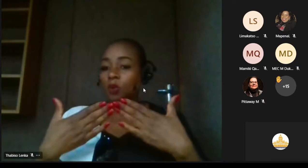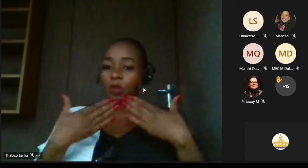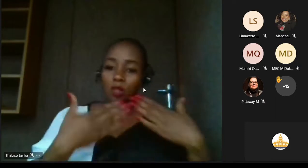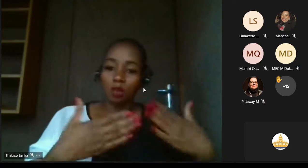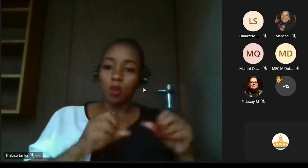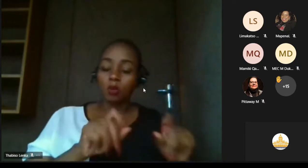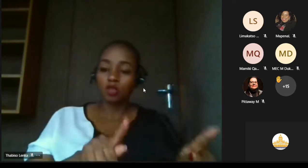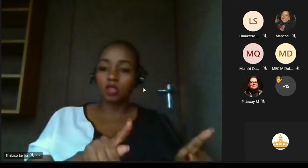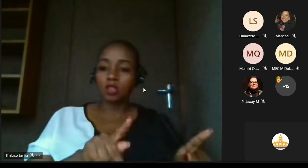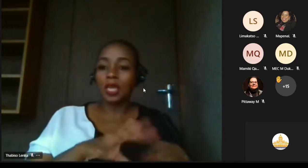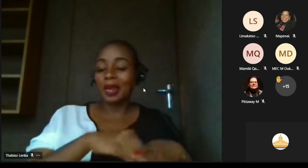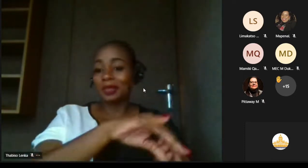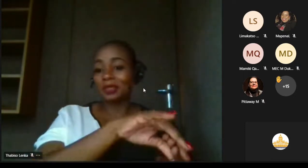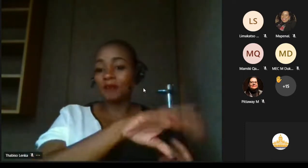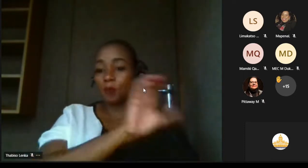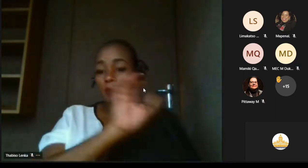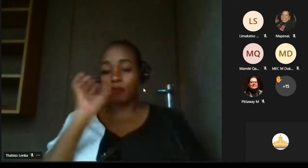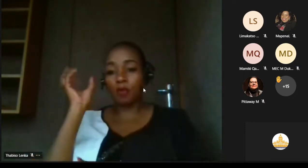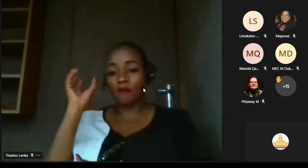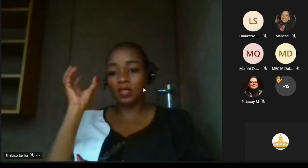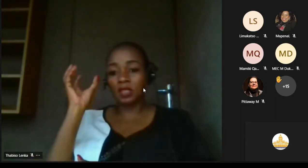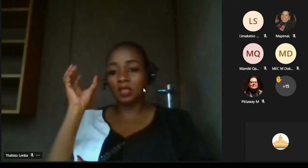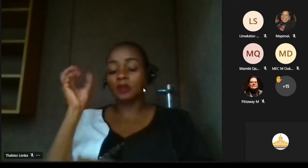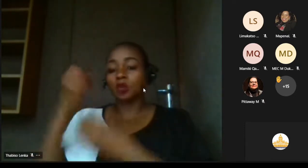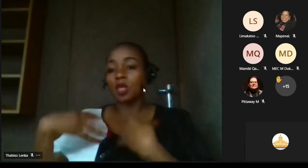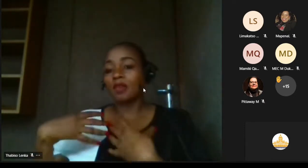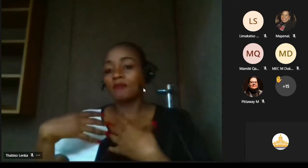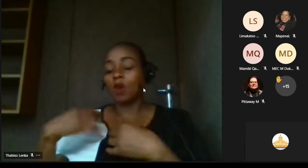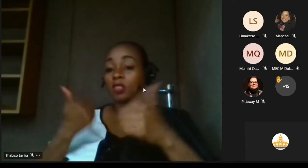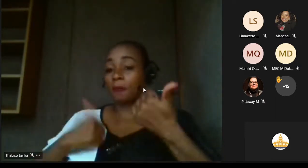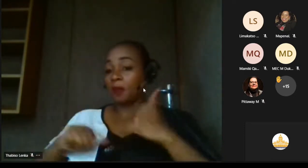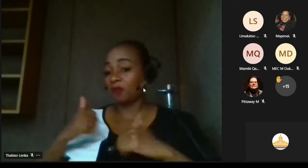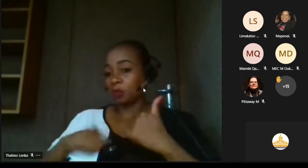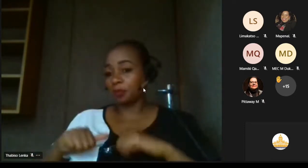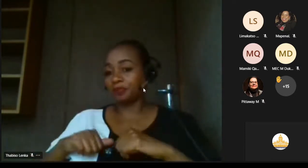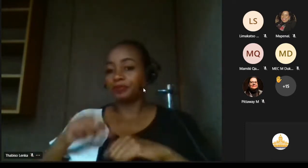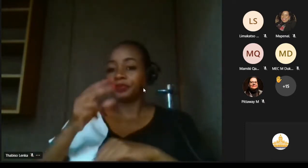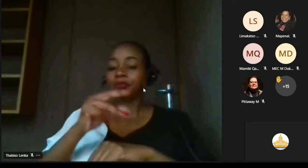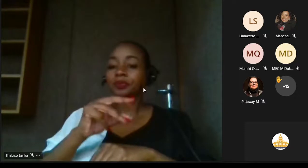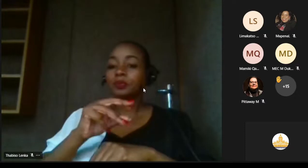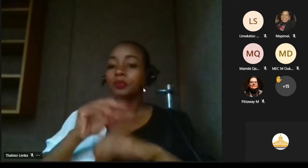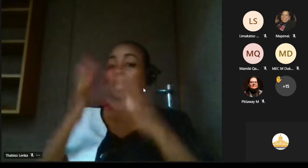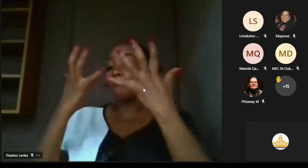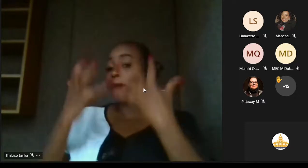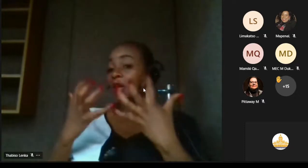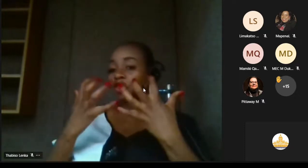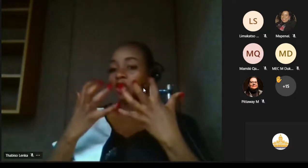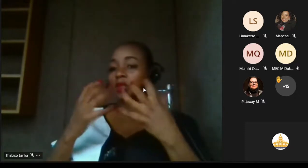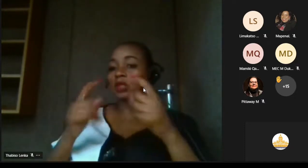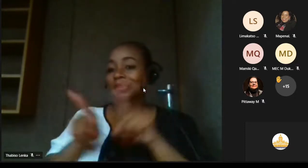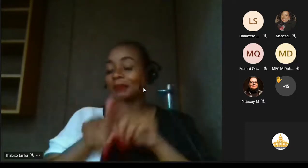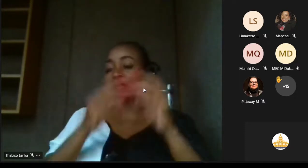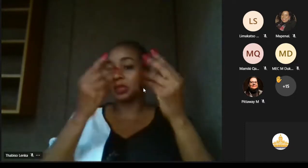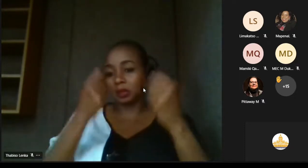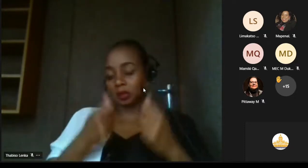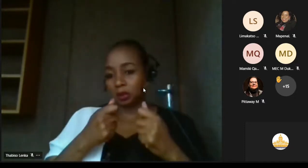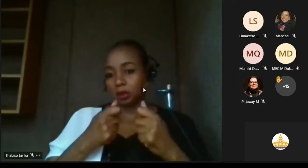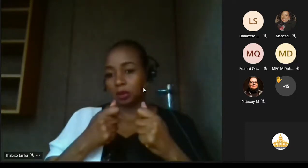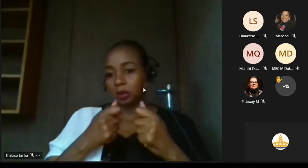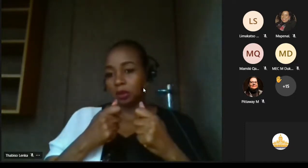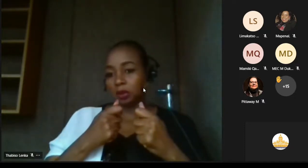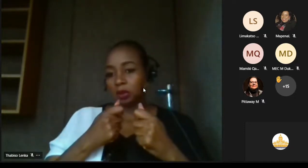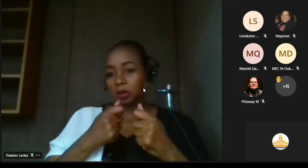people and the leadership of this province to provide a perspective on the performance of municipal budgets and finances as at the 30th